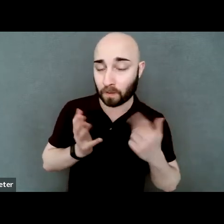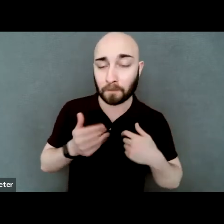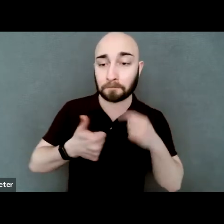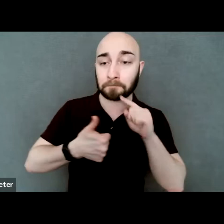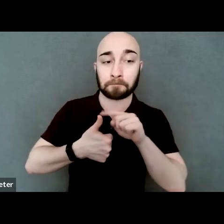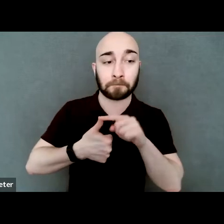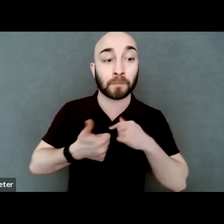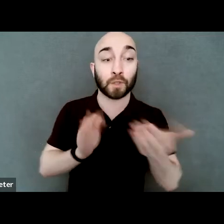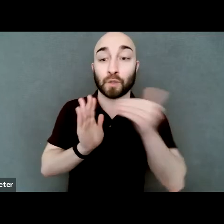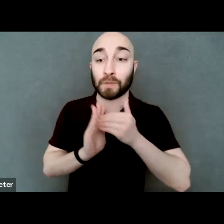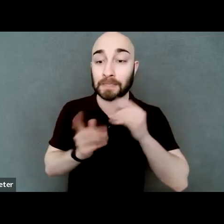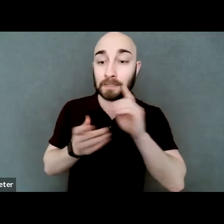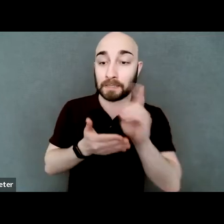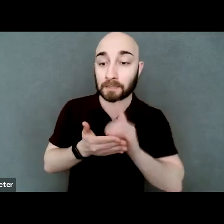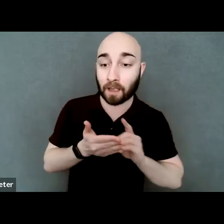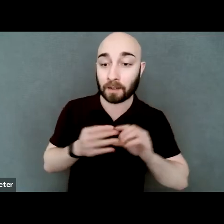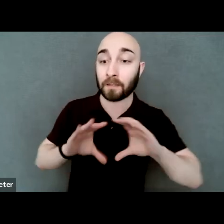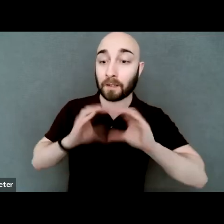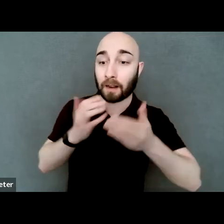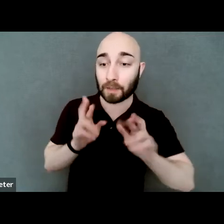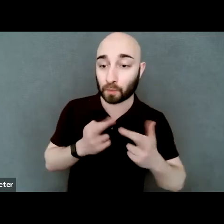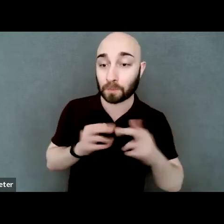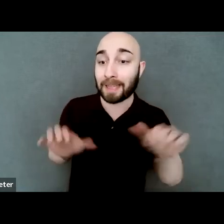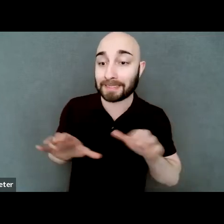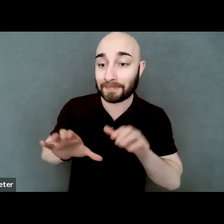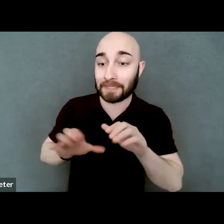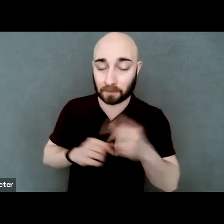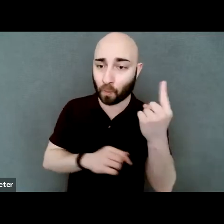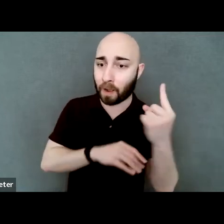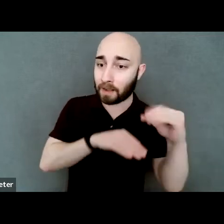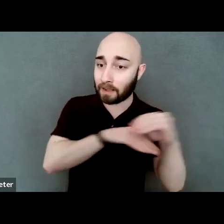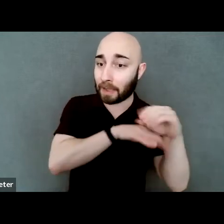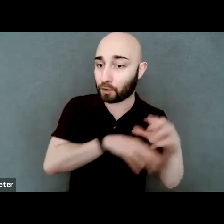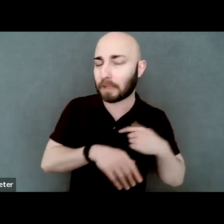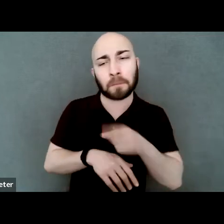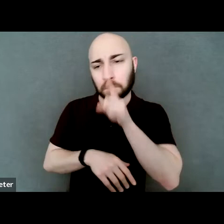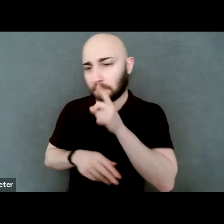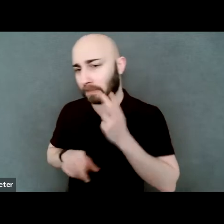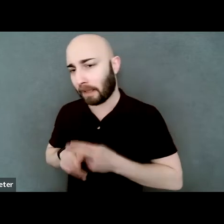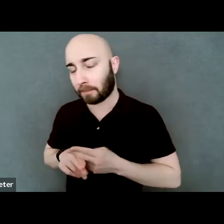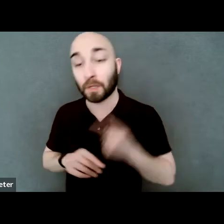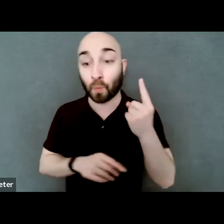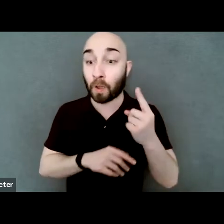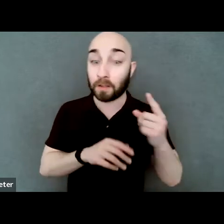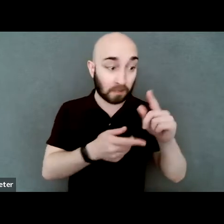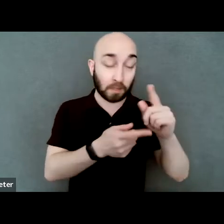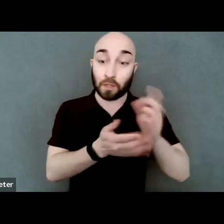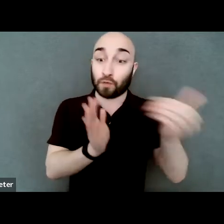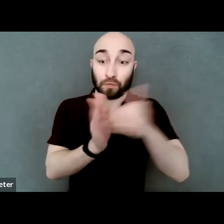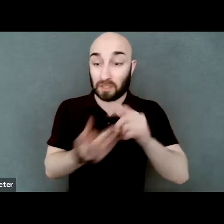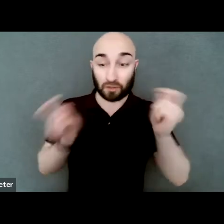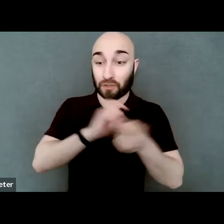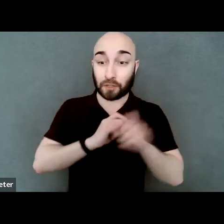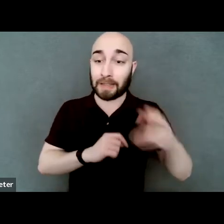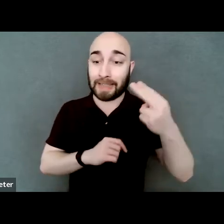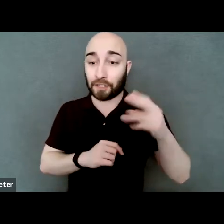the redesign of class activities. So one of the counselors, I'm not gonna call out names, redesigned a classroom activity for his